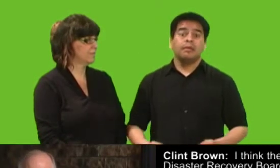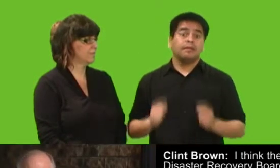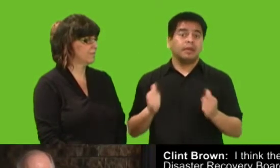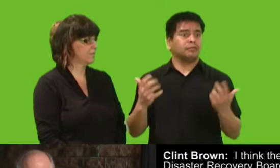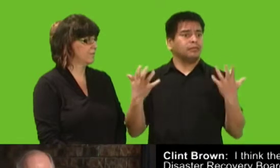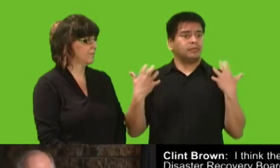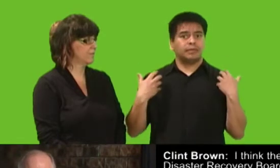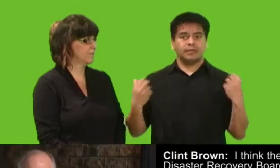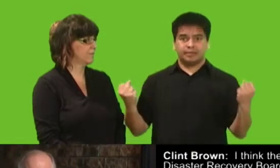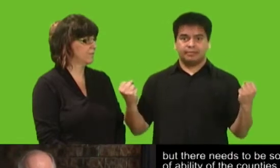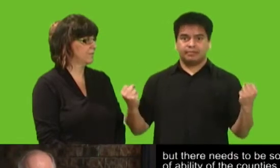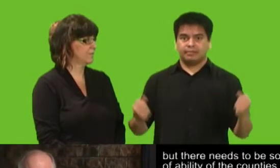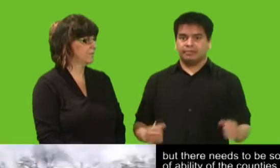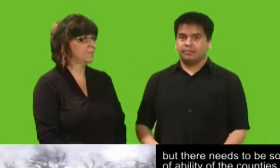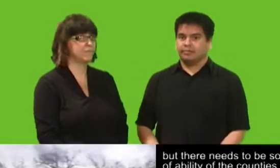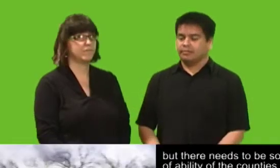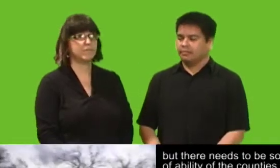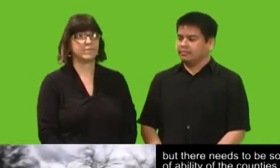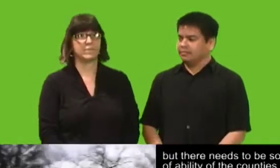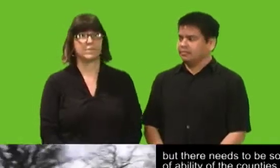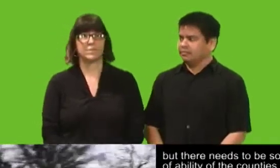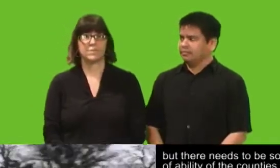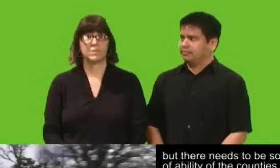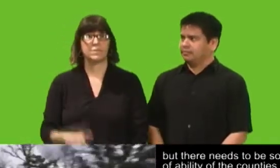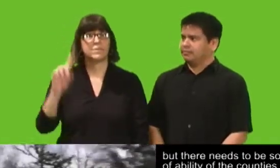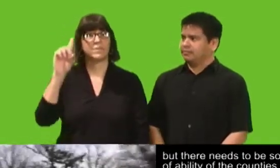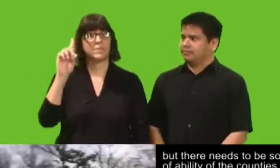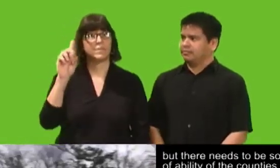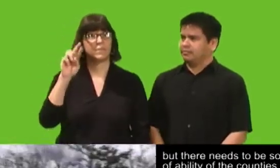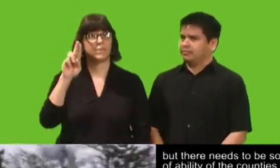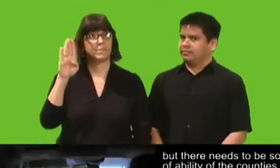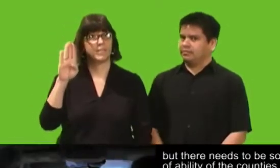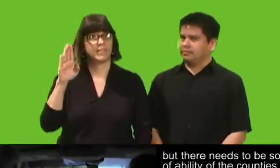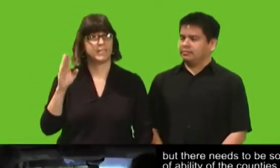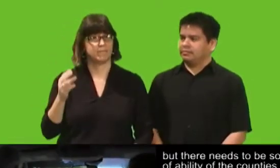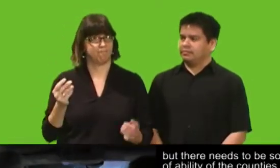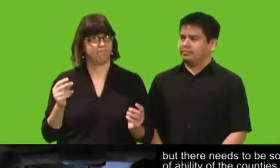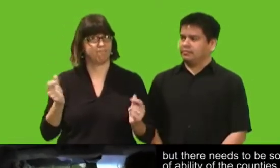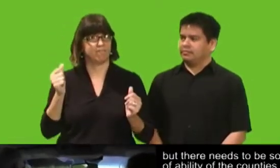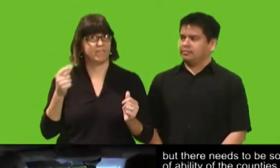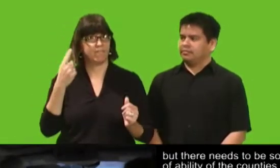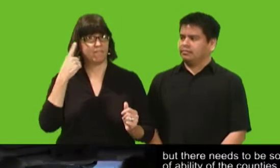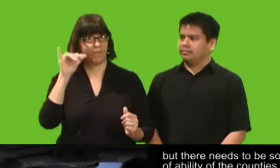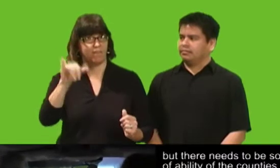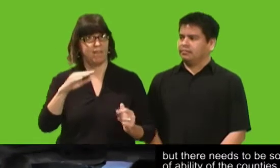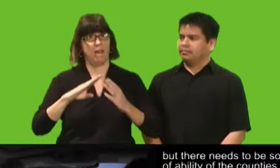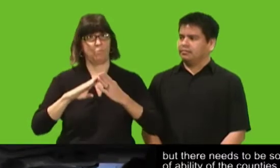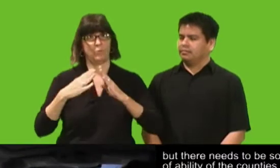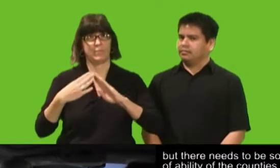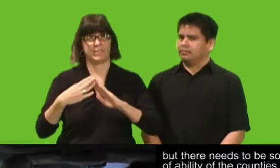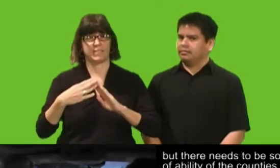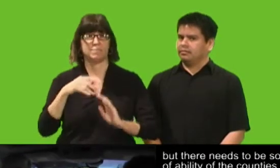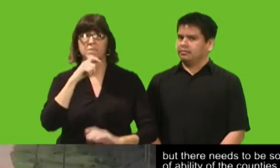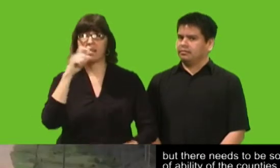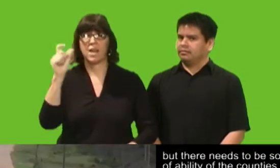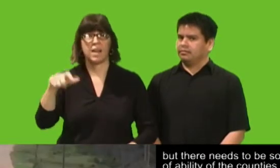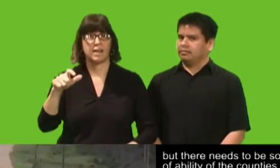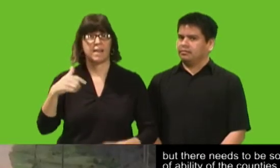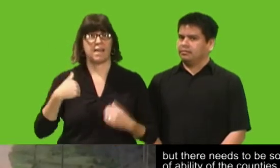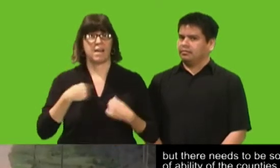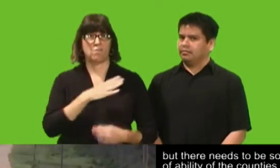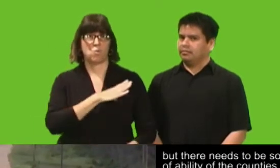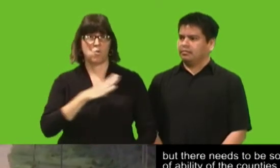have such a board, but there needs to be some ability of the counties to respond and help their friends and neighbors during a